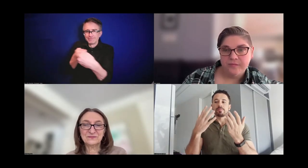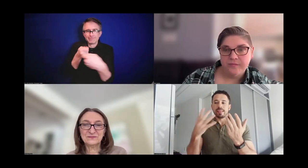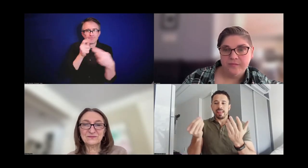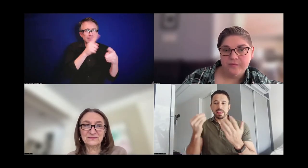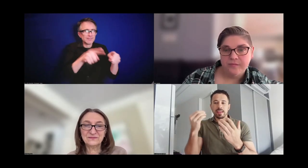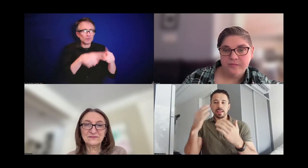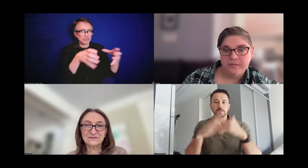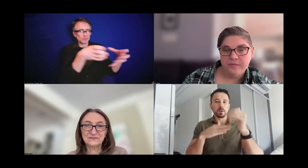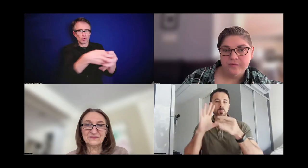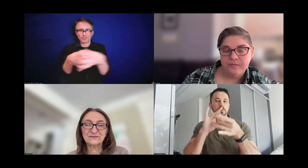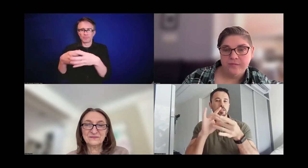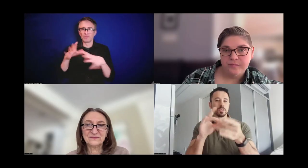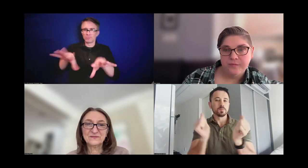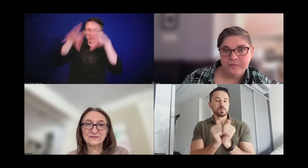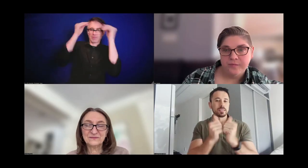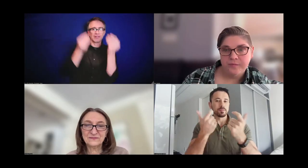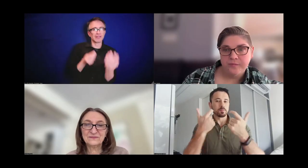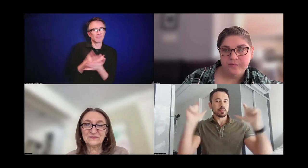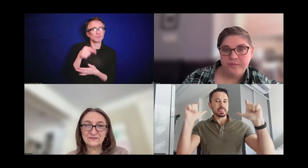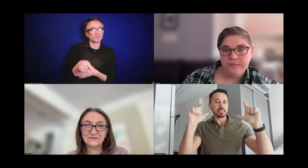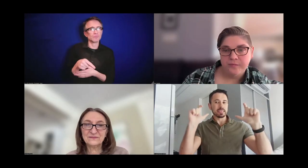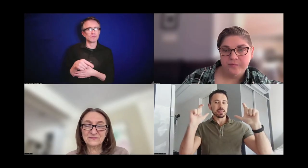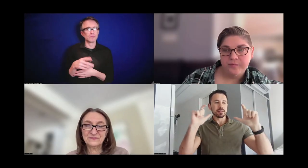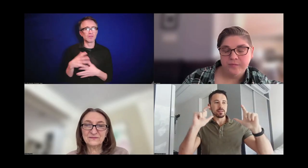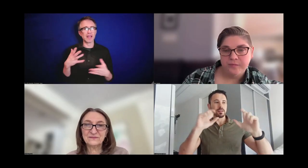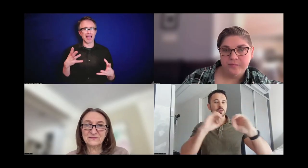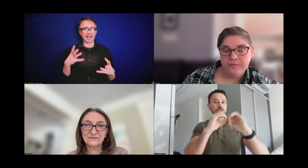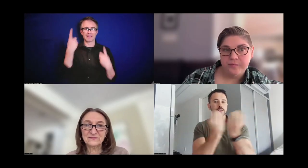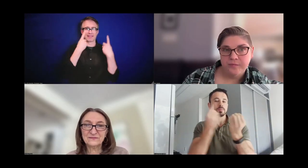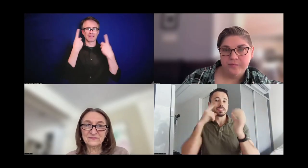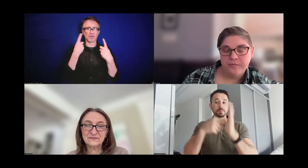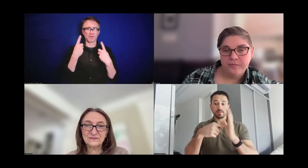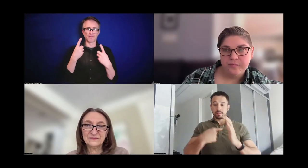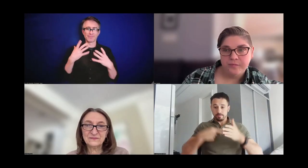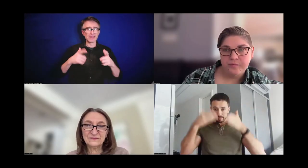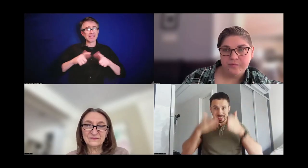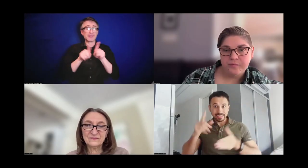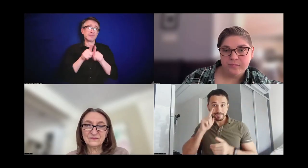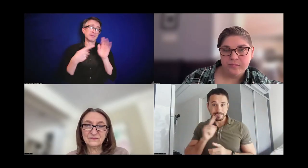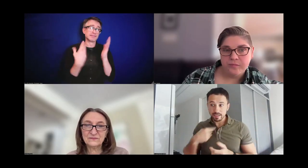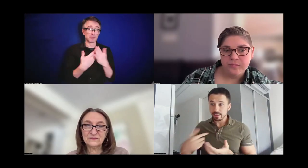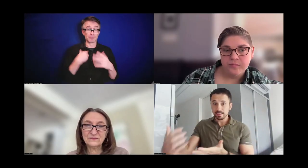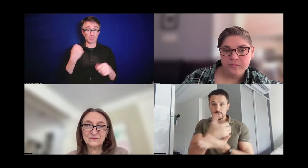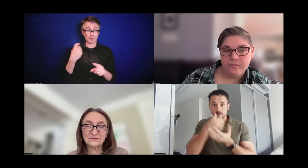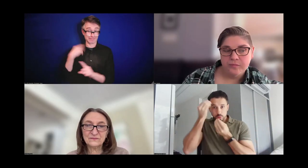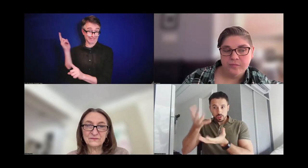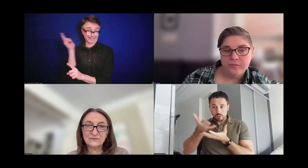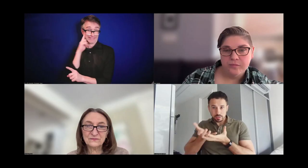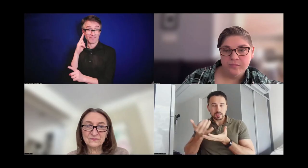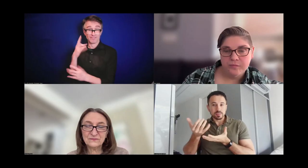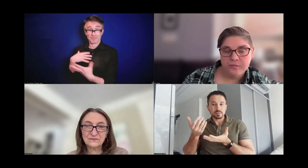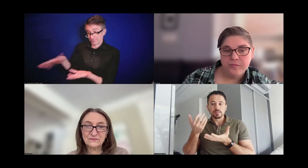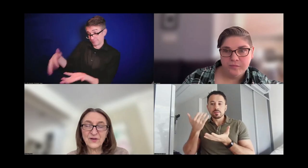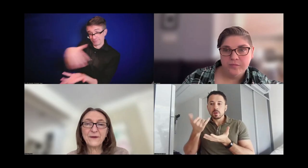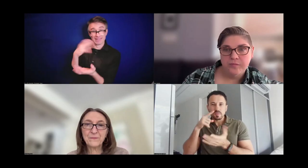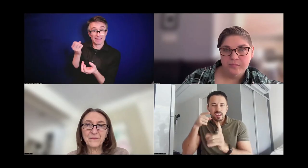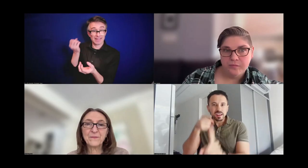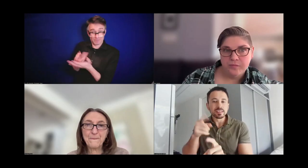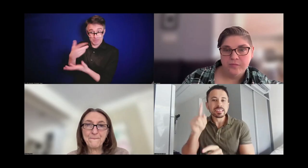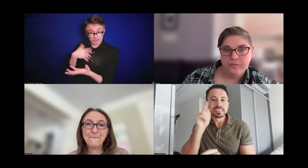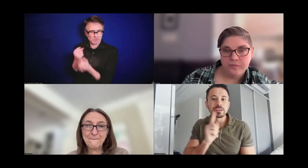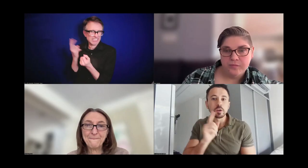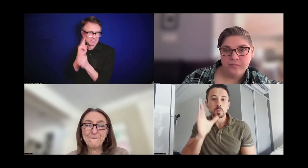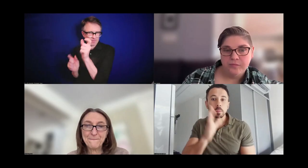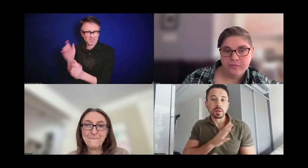half of the work that remains. And by doing that, you can build relationships with organizations. So I am a researcher